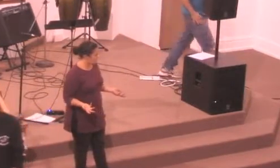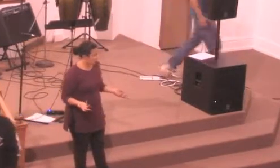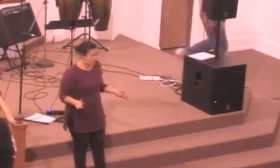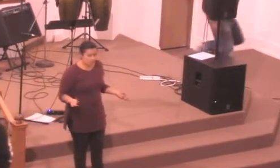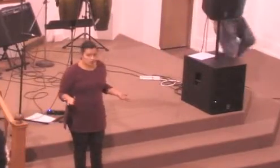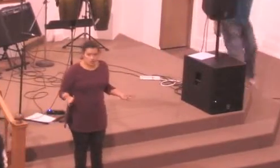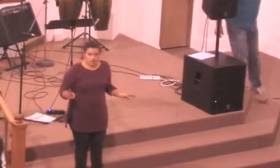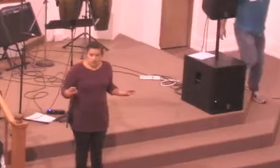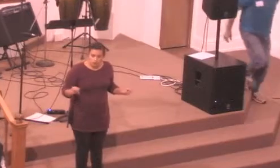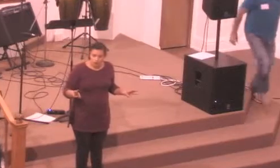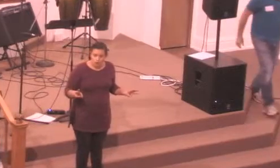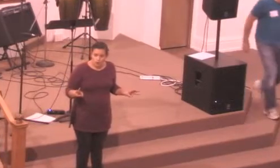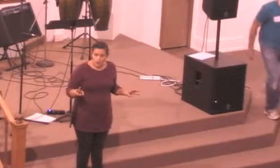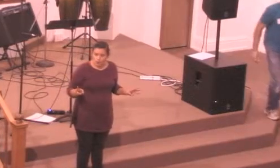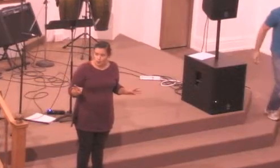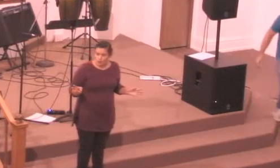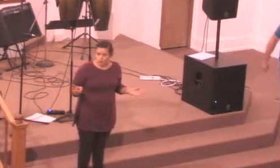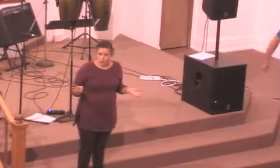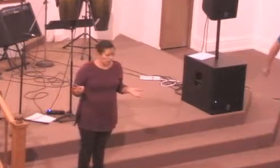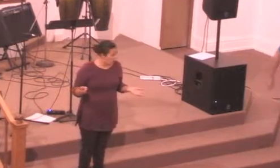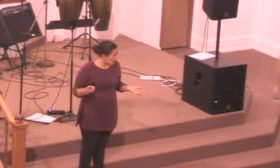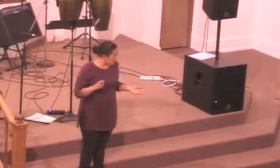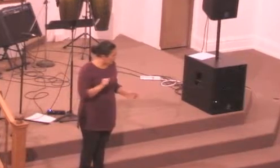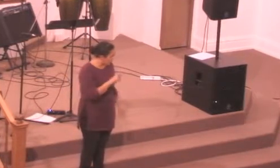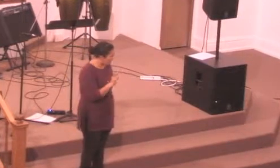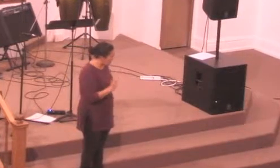Wow. You don't see too many